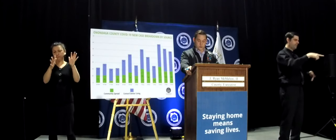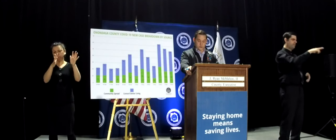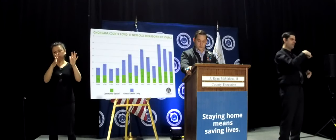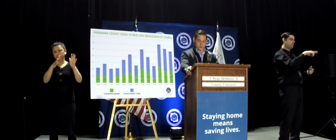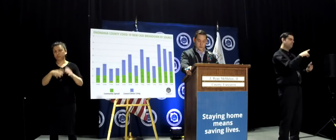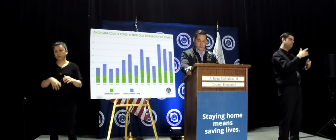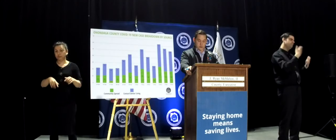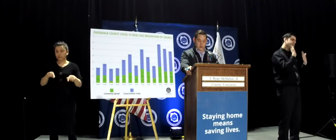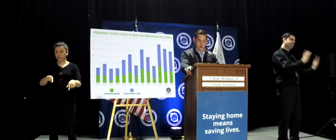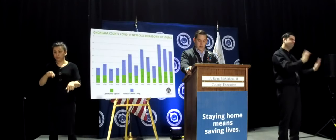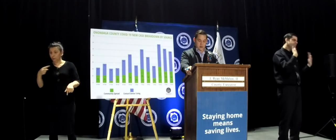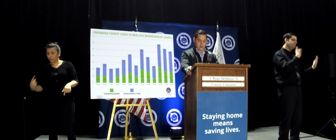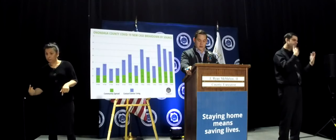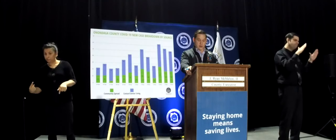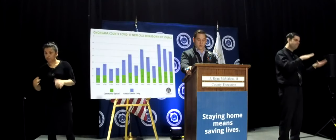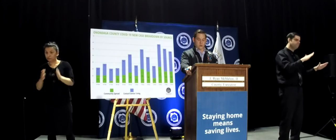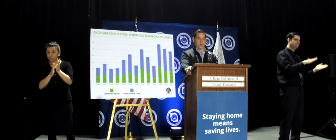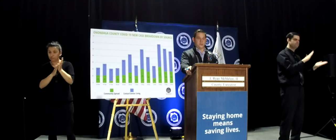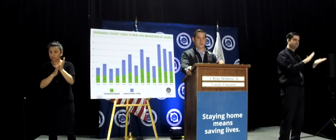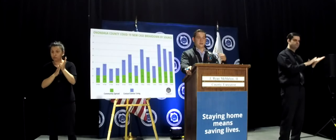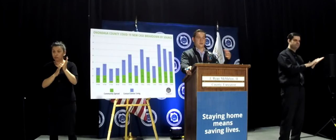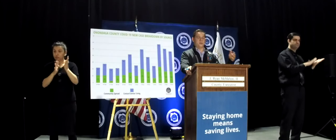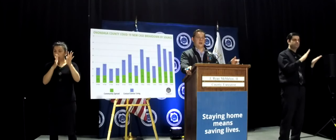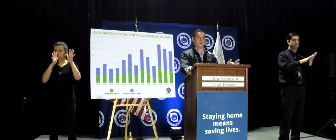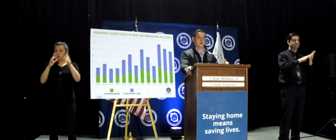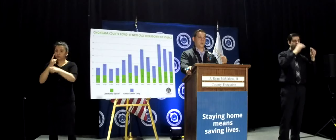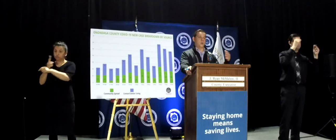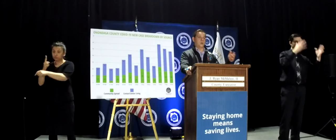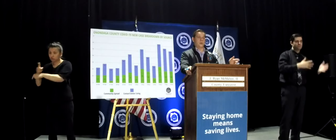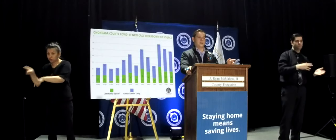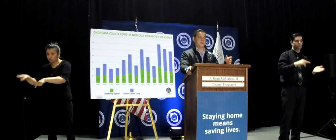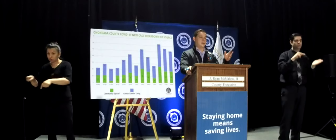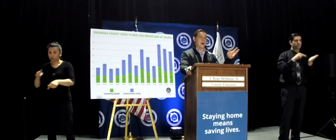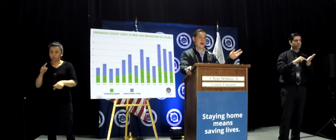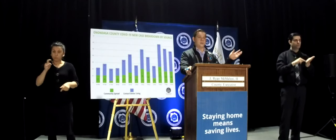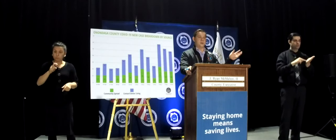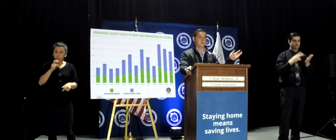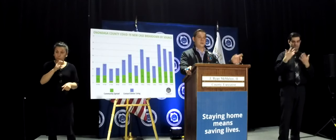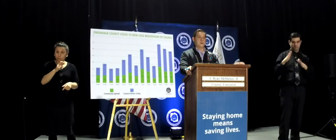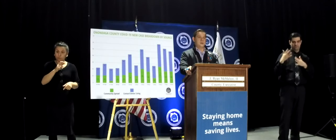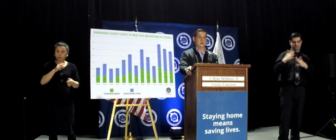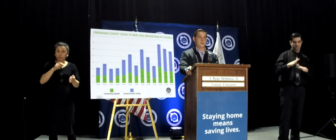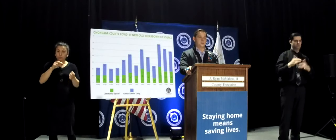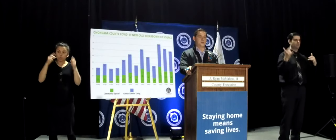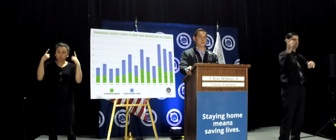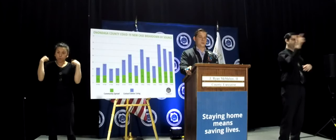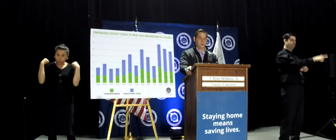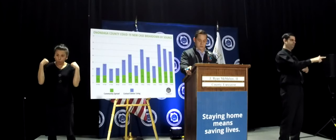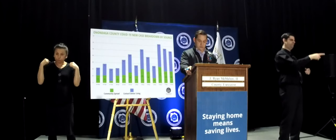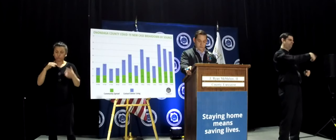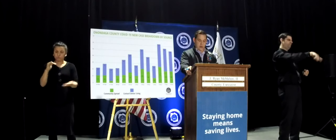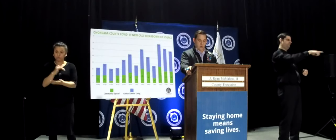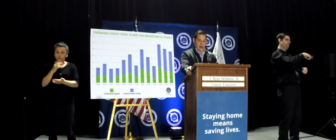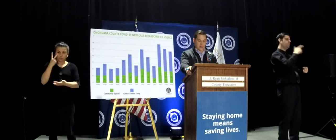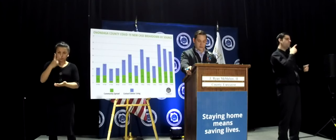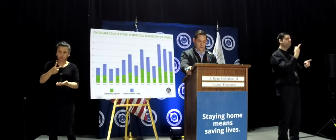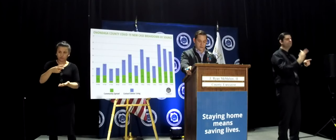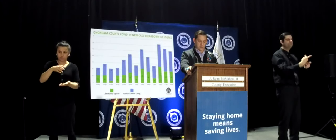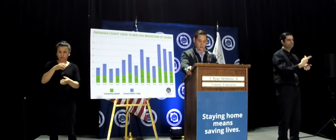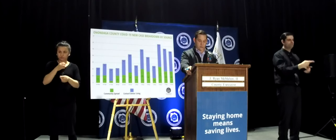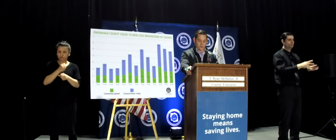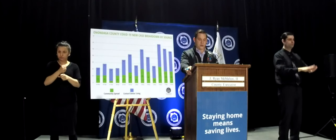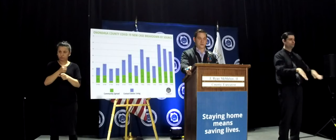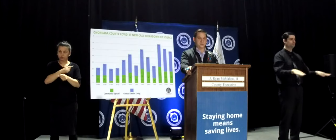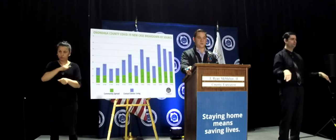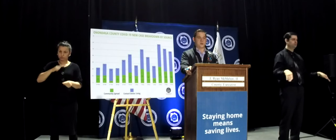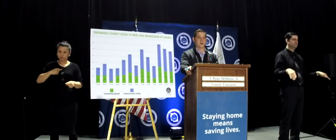our nurses, and now our child care providers all 1 week. This all happened this week. It's pretty ironic